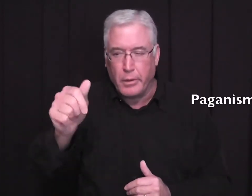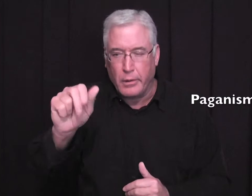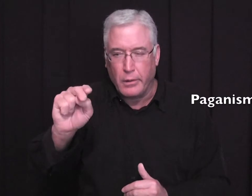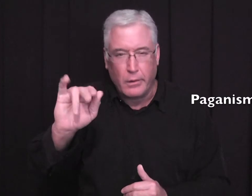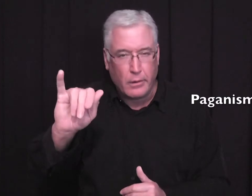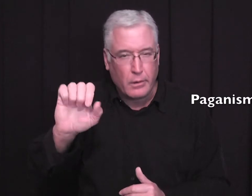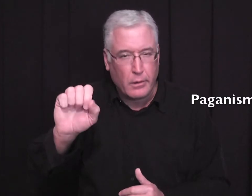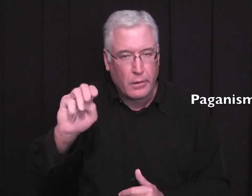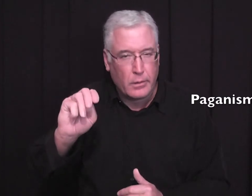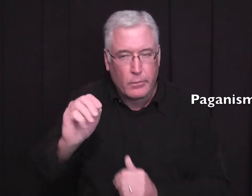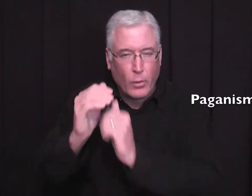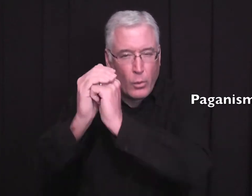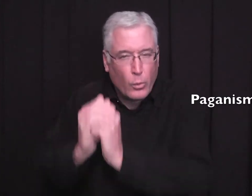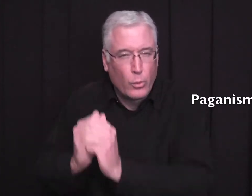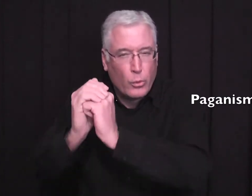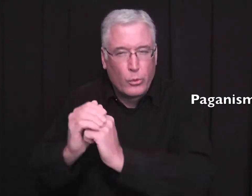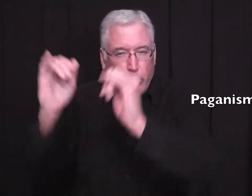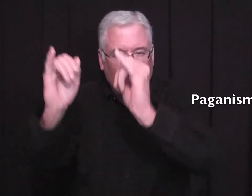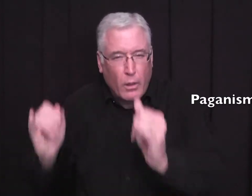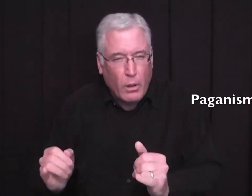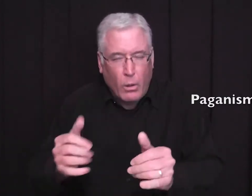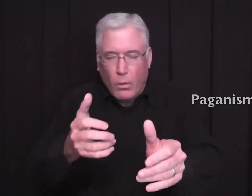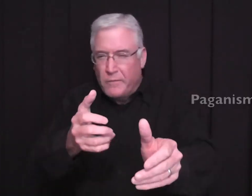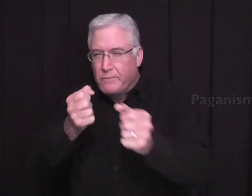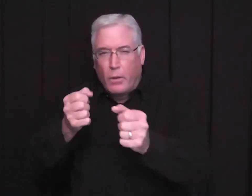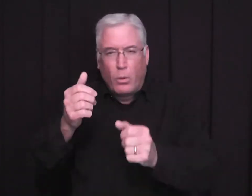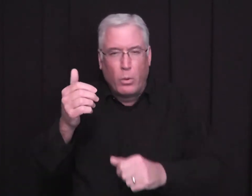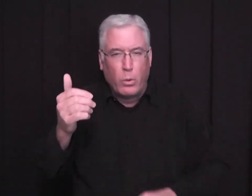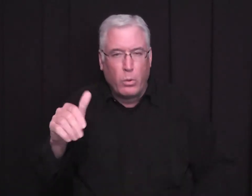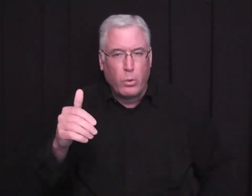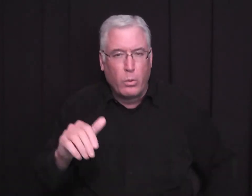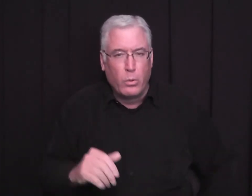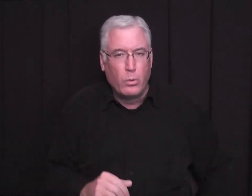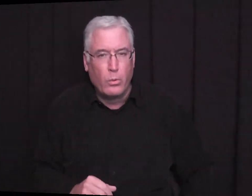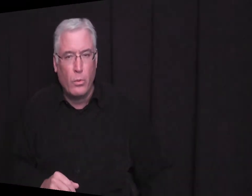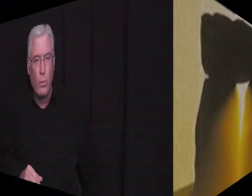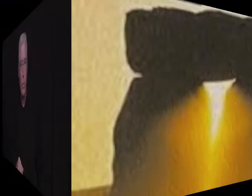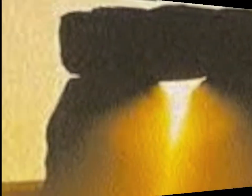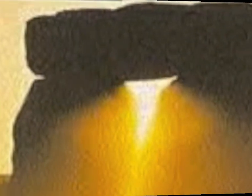into paganism and they were worshiping idols very quickly.